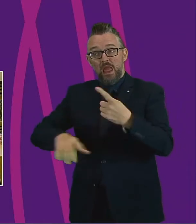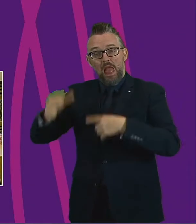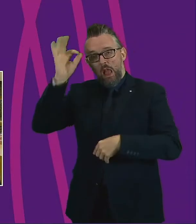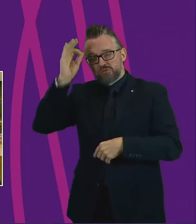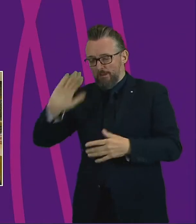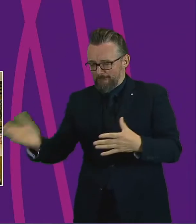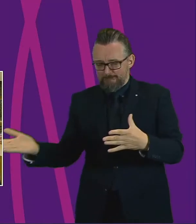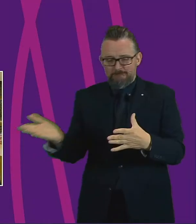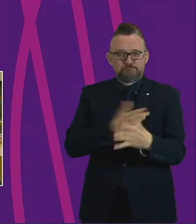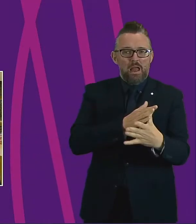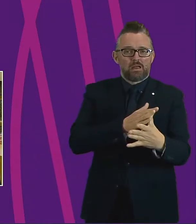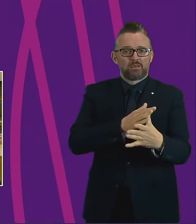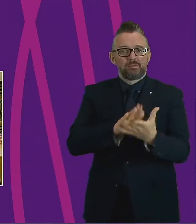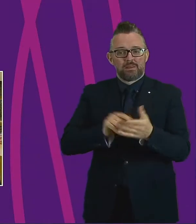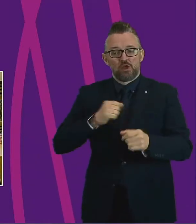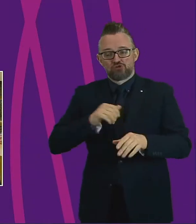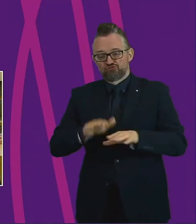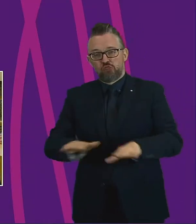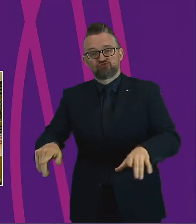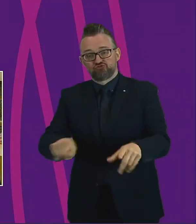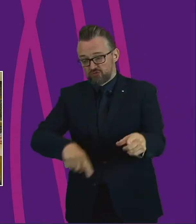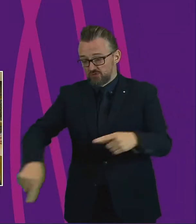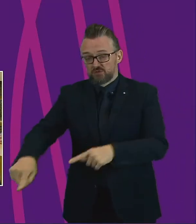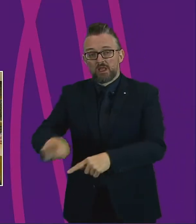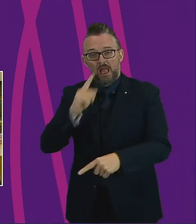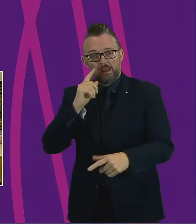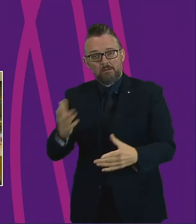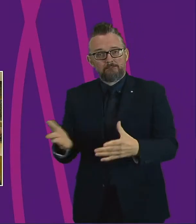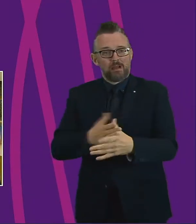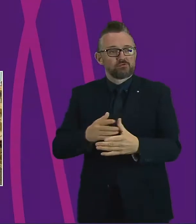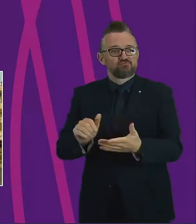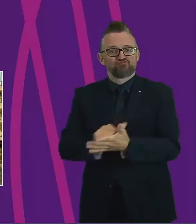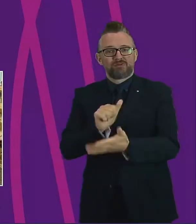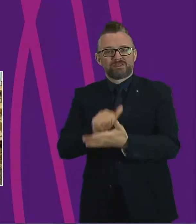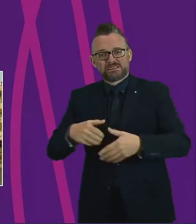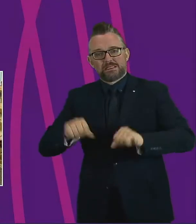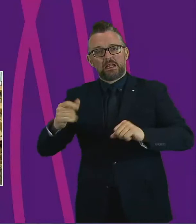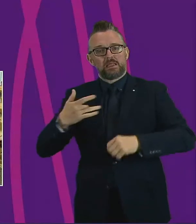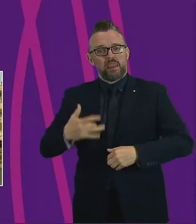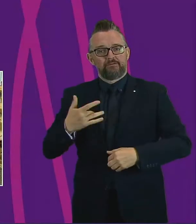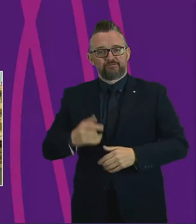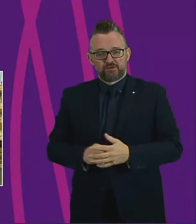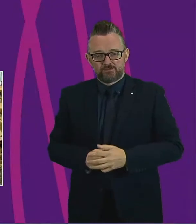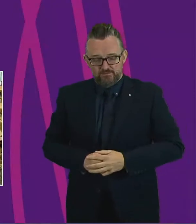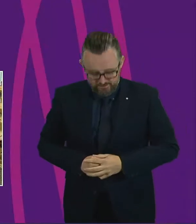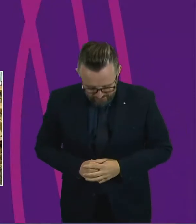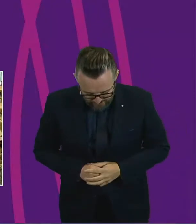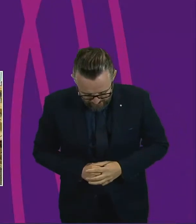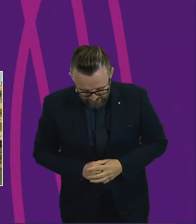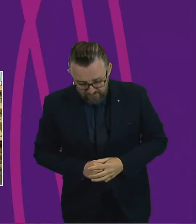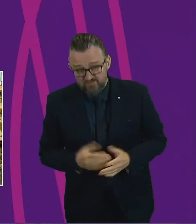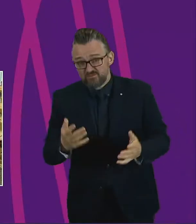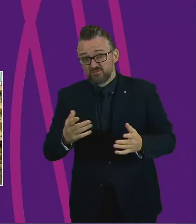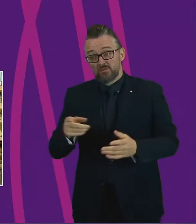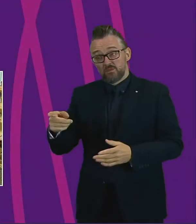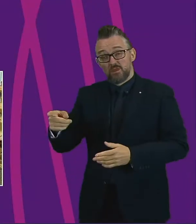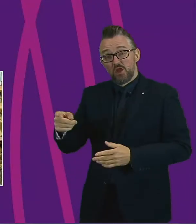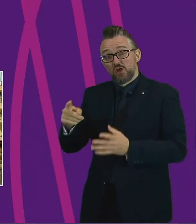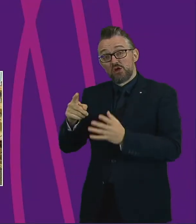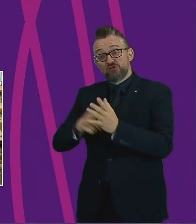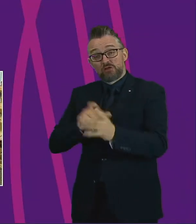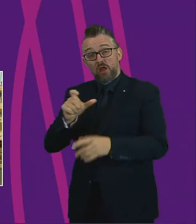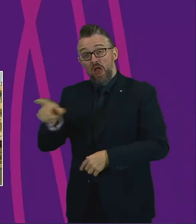and give this generation of children the start in life they deserve? First Minister. If Jackson Carlaw was